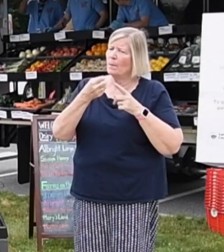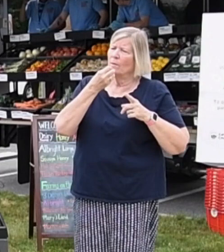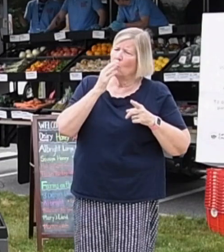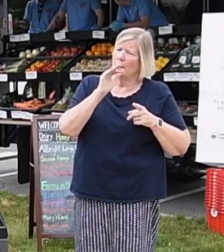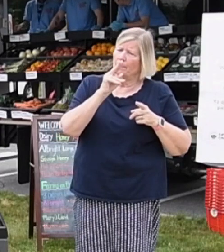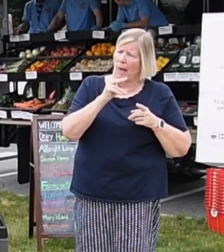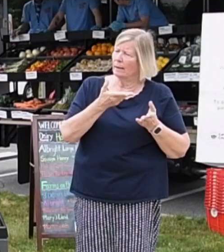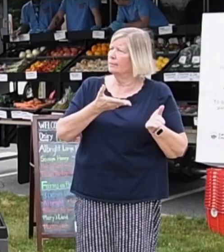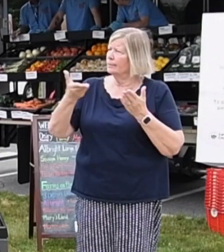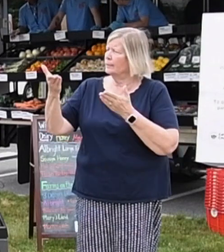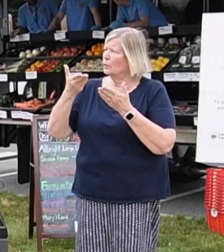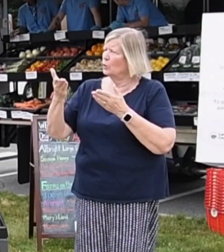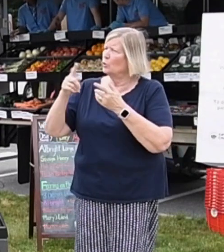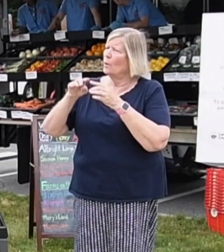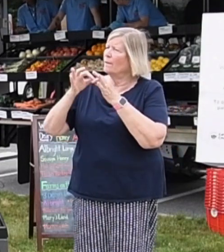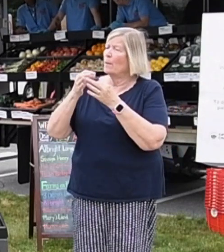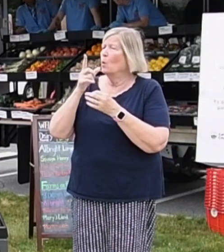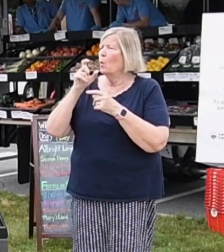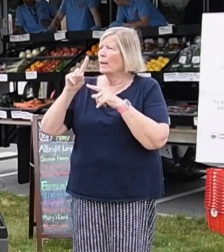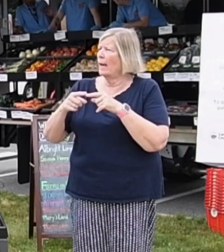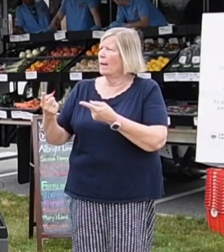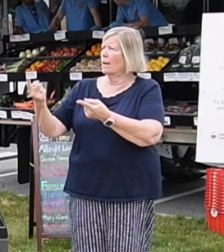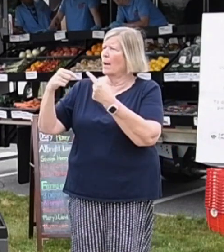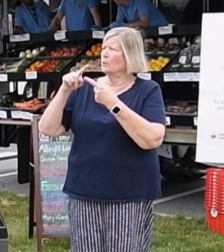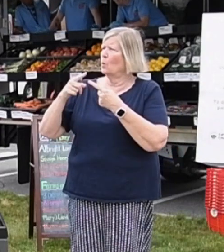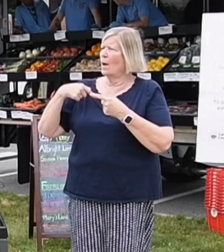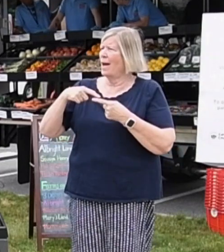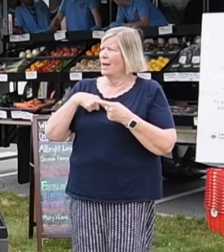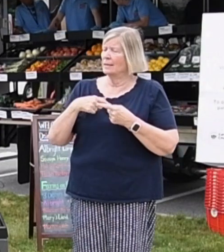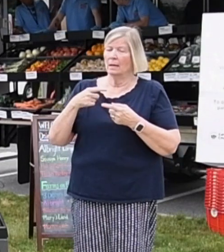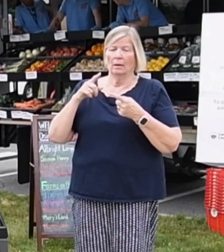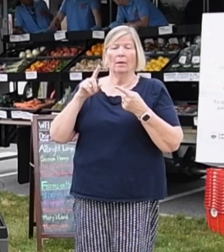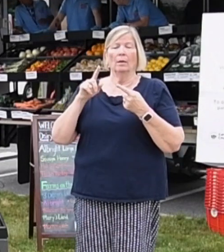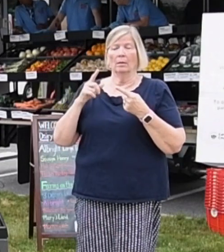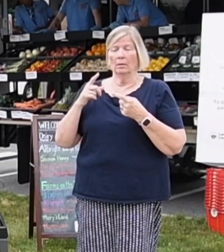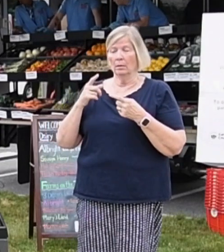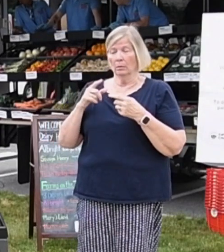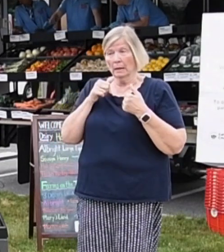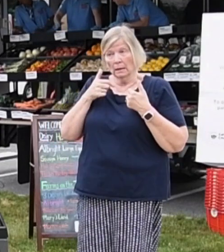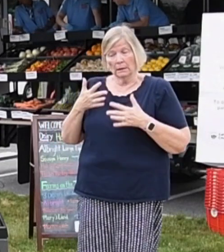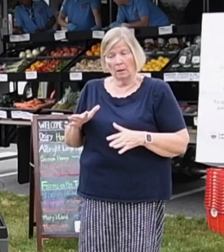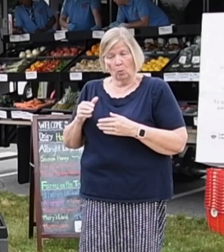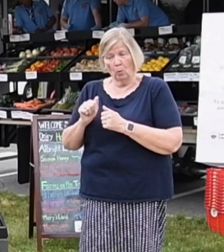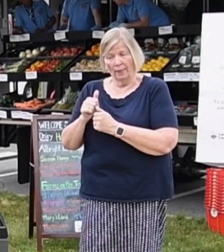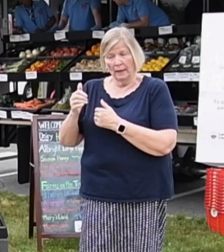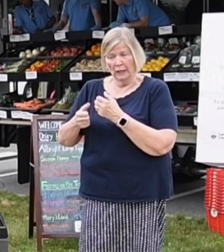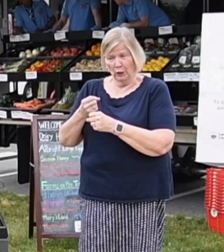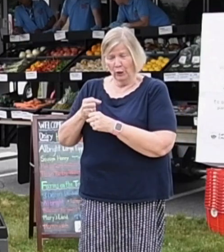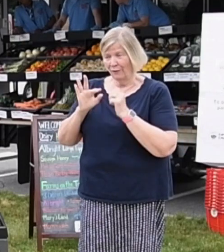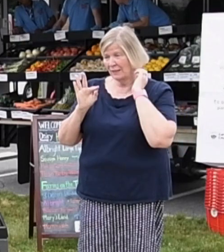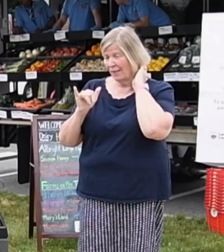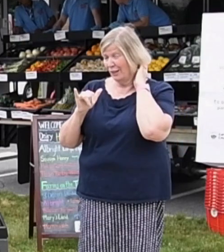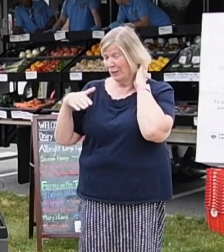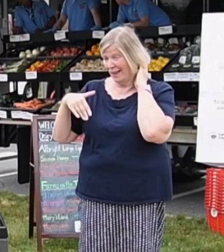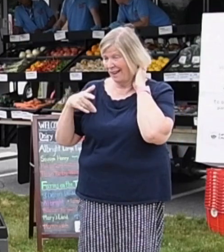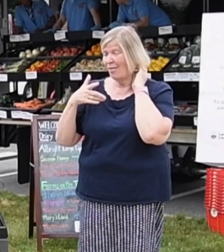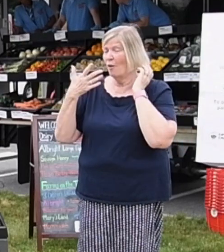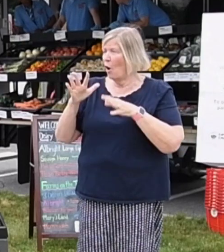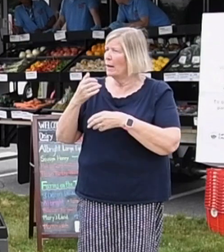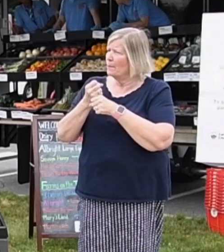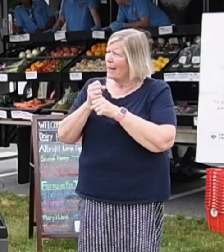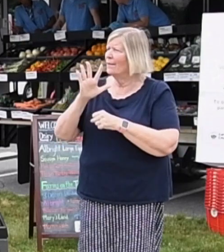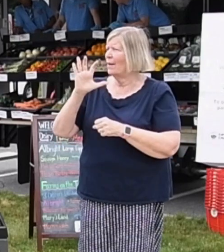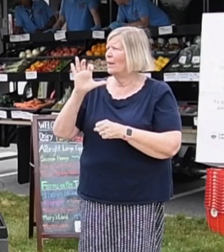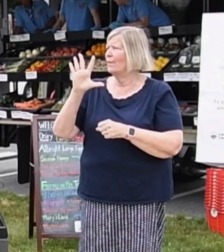bank to families who couldn't get to us. And this year, to date, so we're not done with the year yet, the fiscal year, they've already made